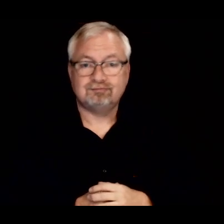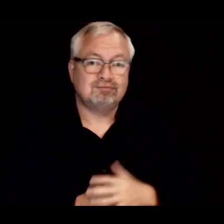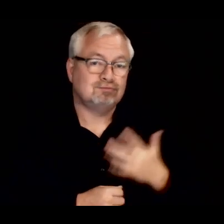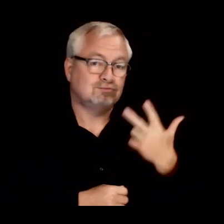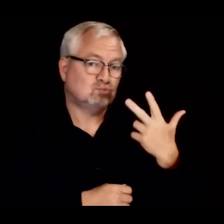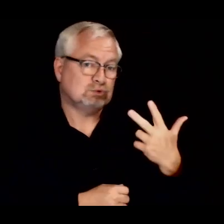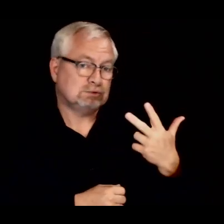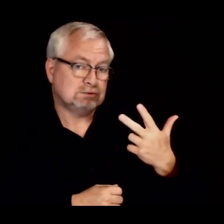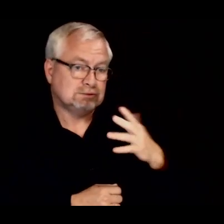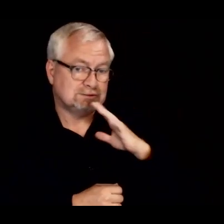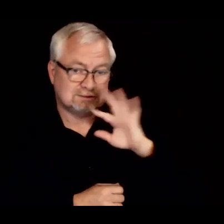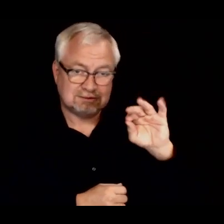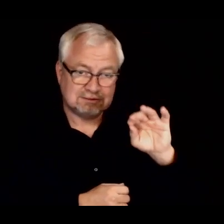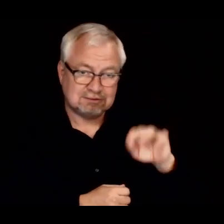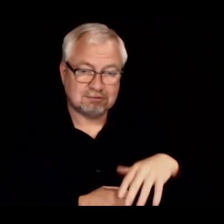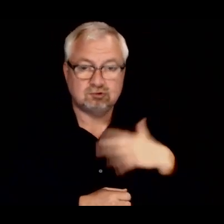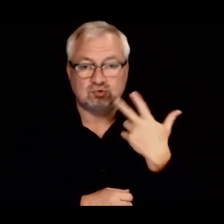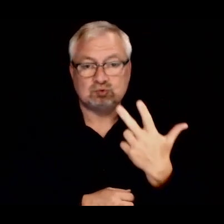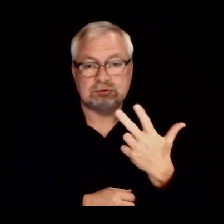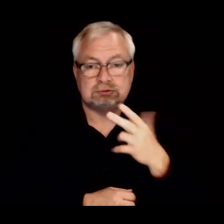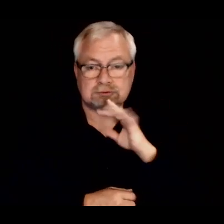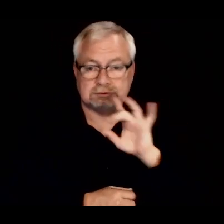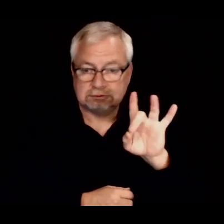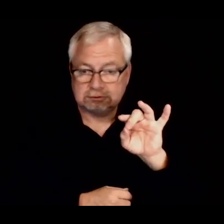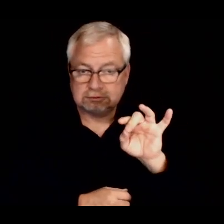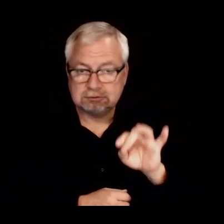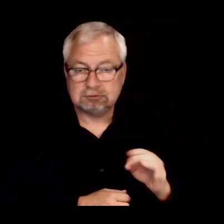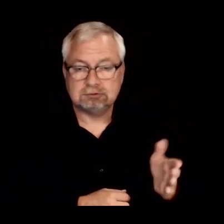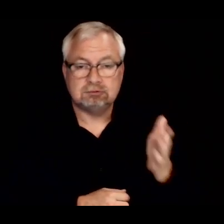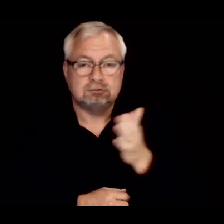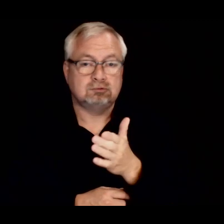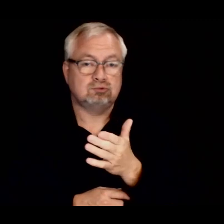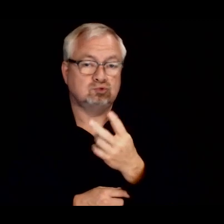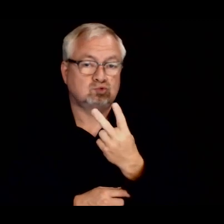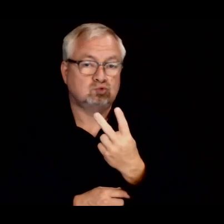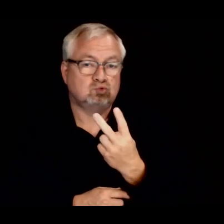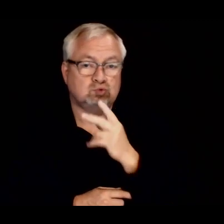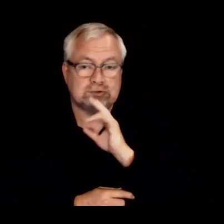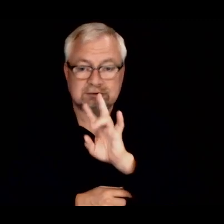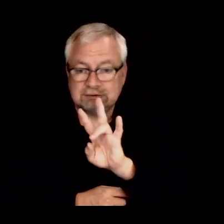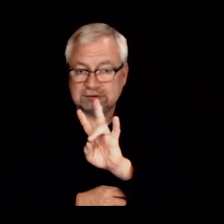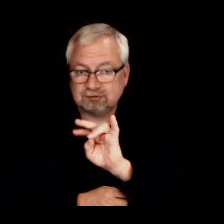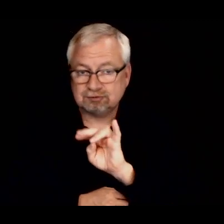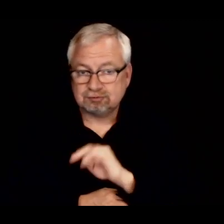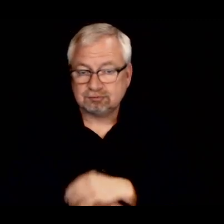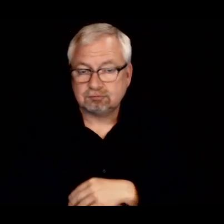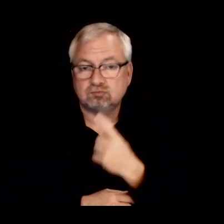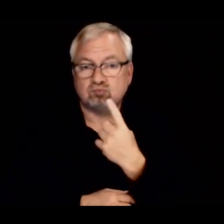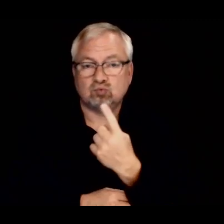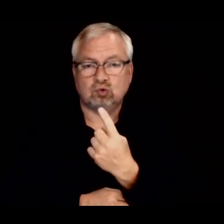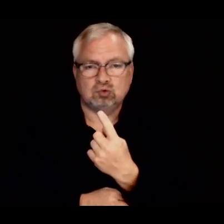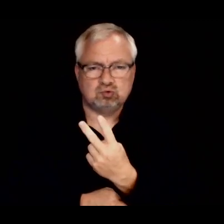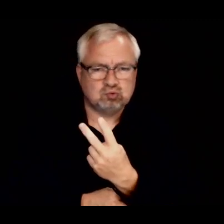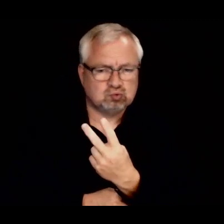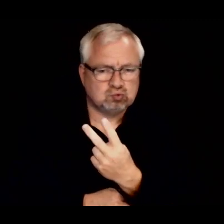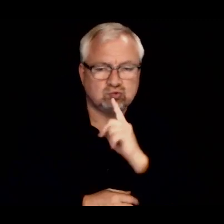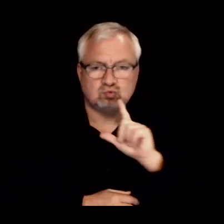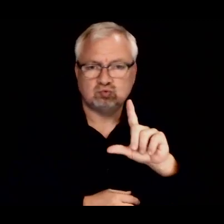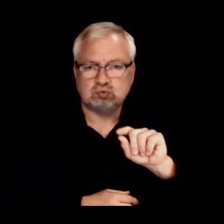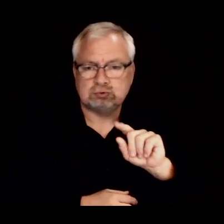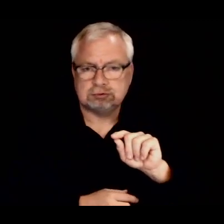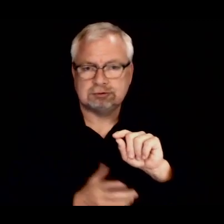60s, and 1 person in their 20s with no underlying health conditions, which unfortunately is the second death